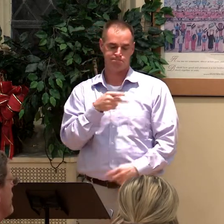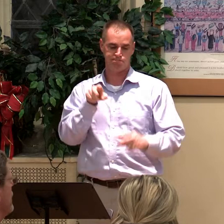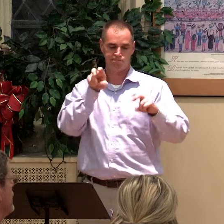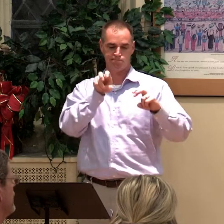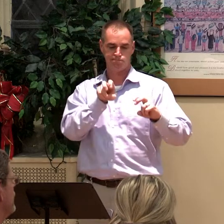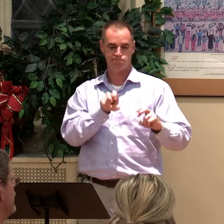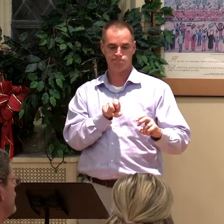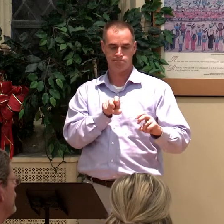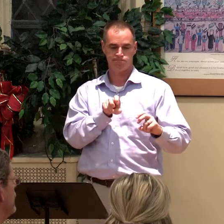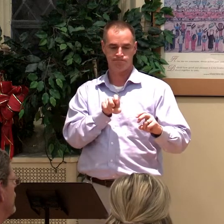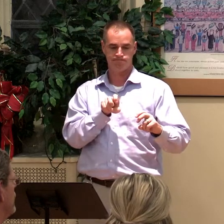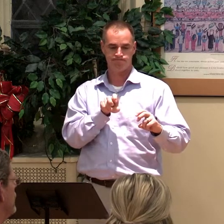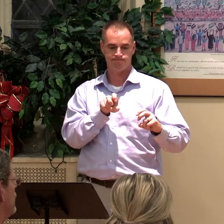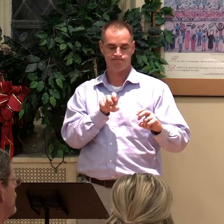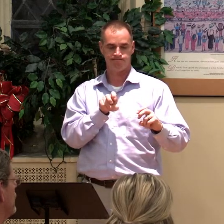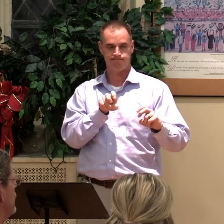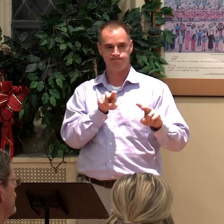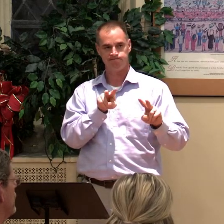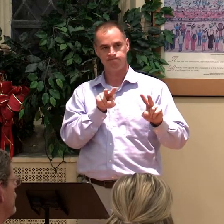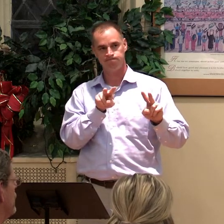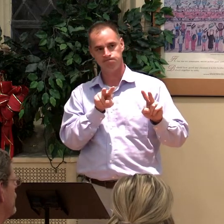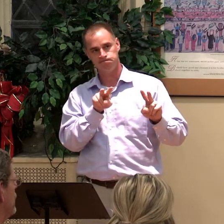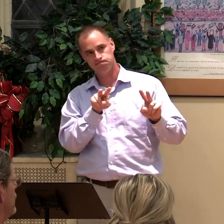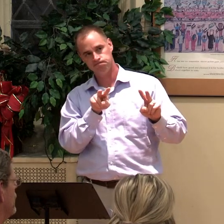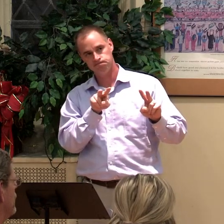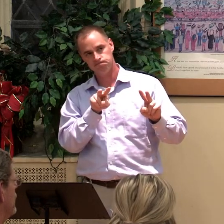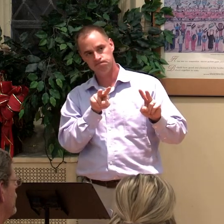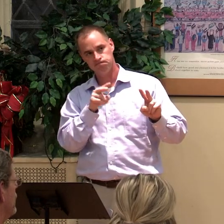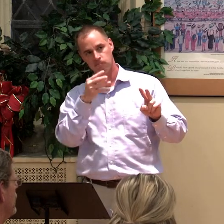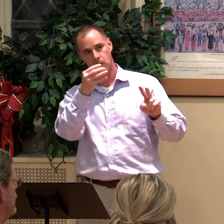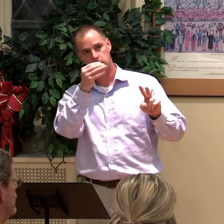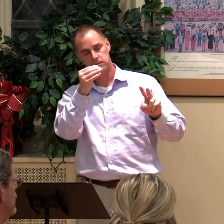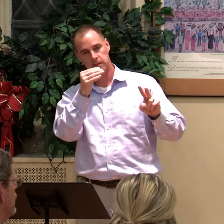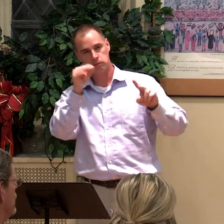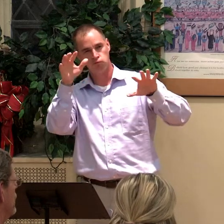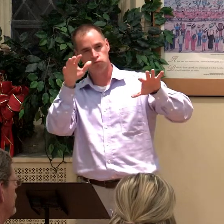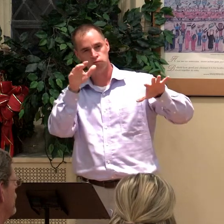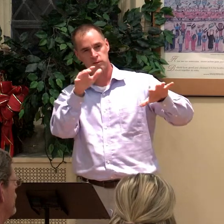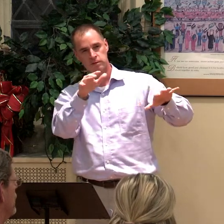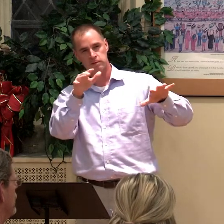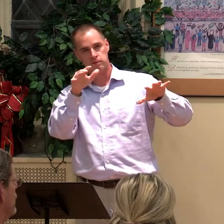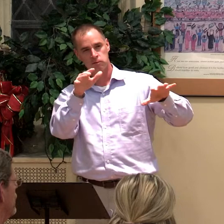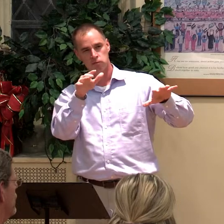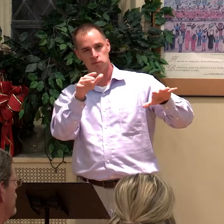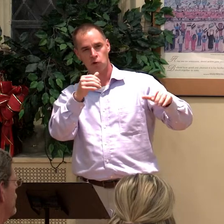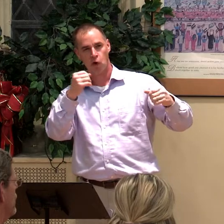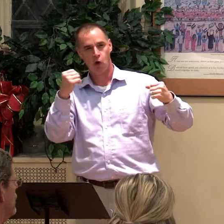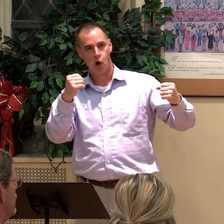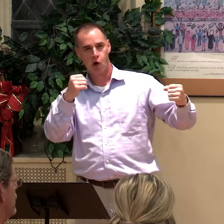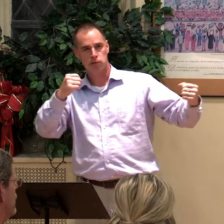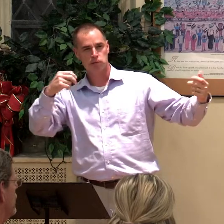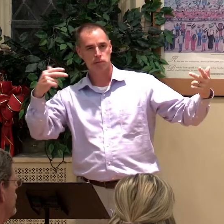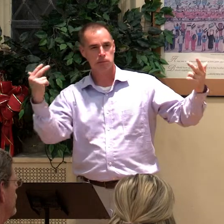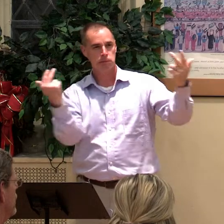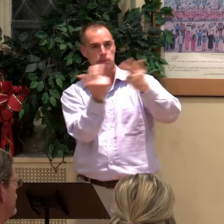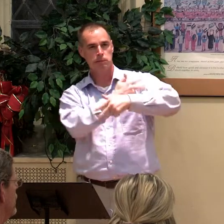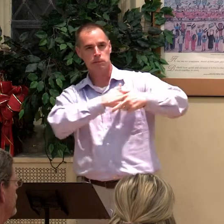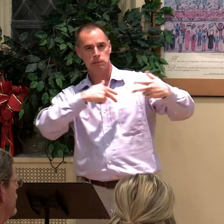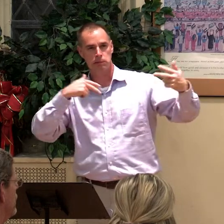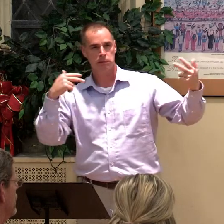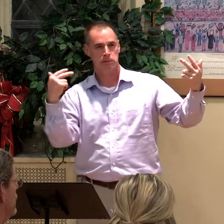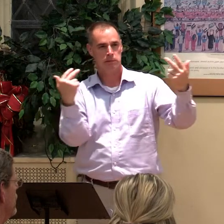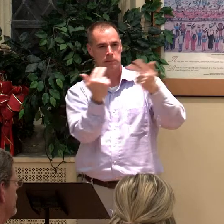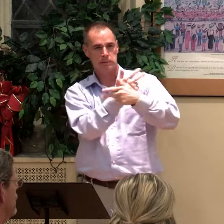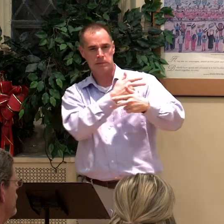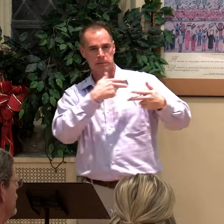steps, staring past the rain-streaked glass to the street, where car after car, veering too close